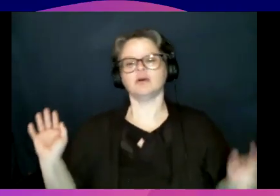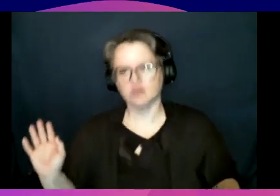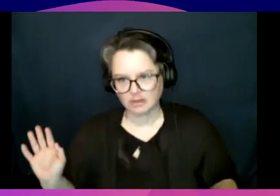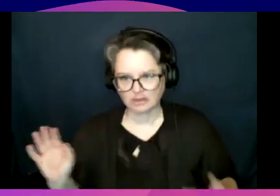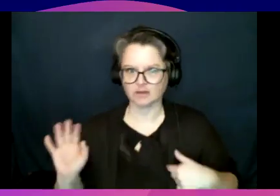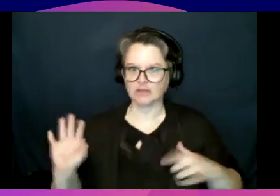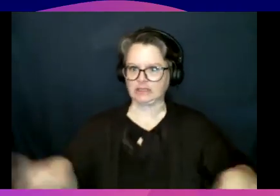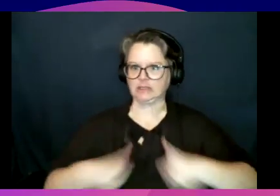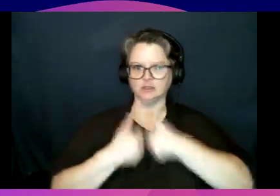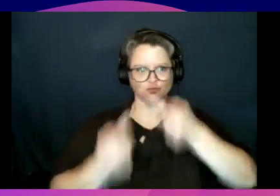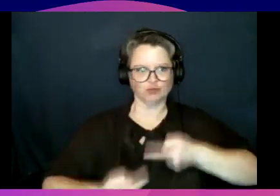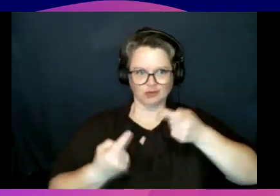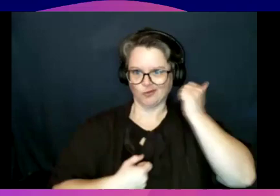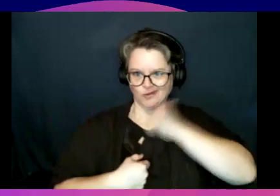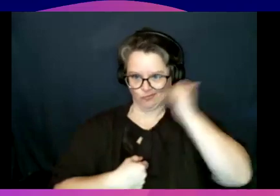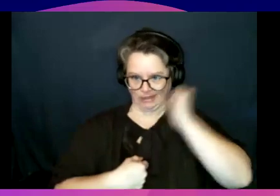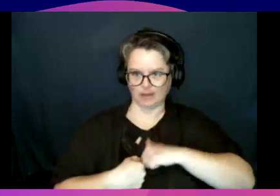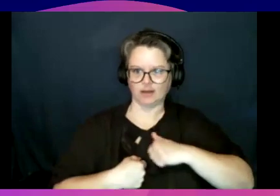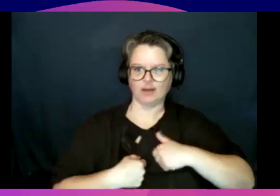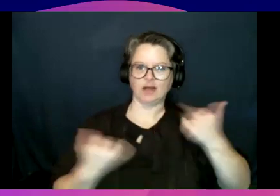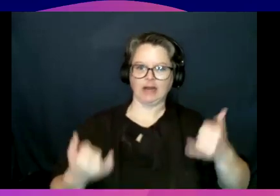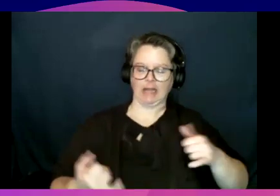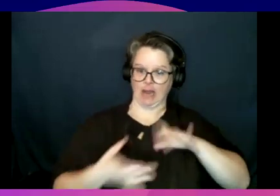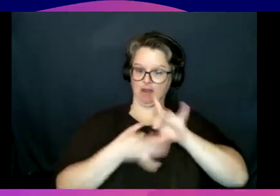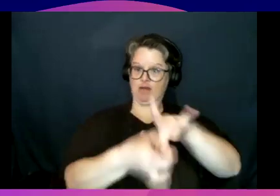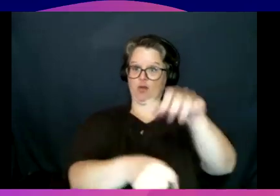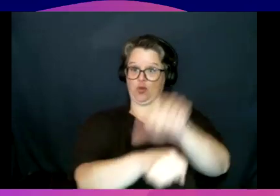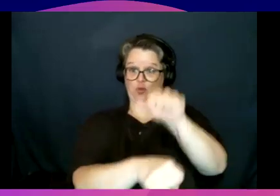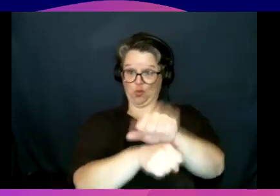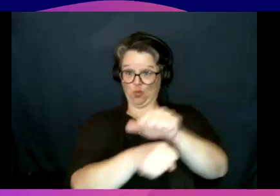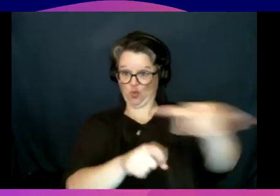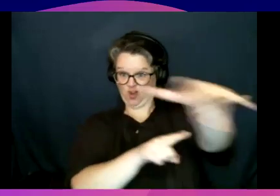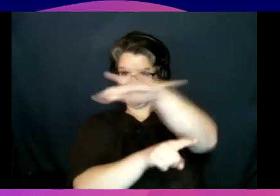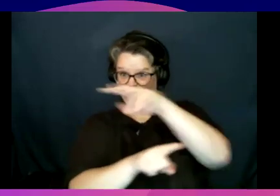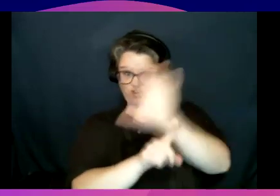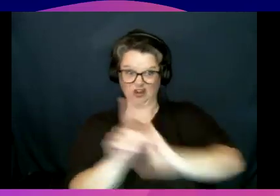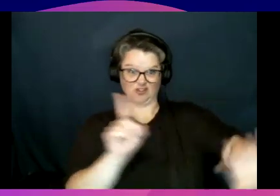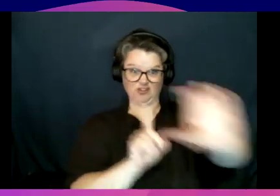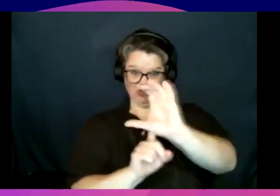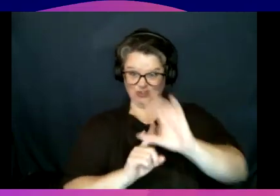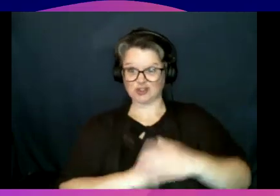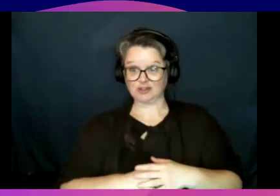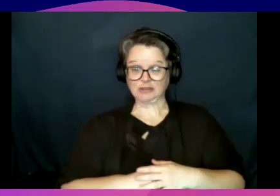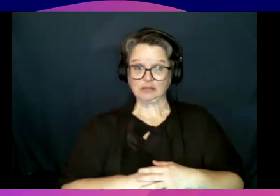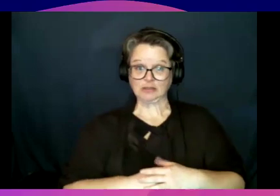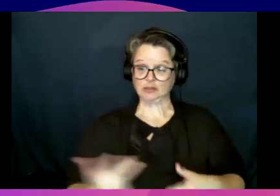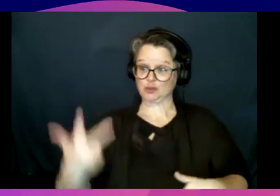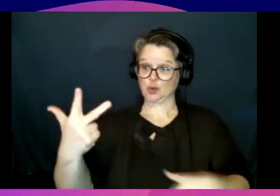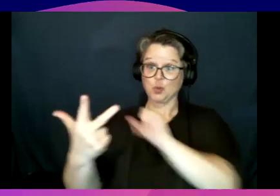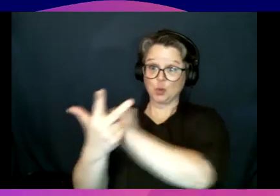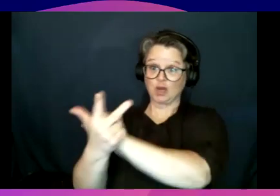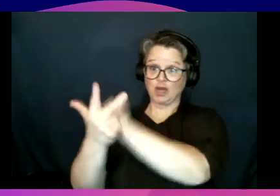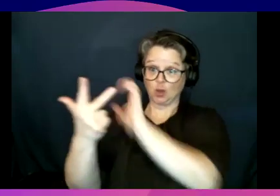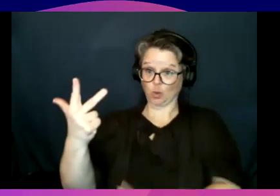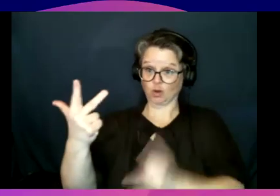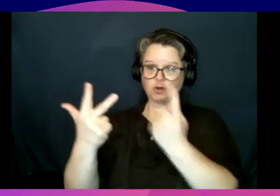working conditions, 1 in 3 workers who were surveyed said they do not feel they're fairly compensated for